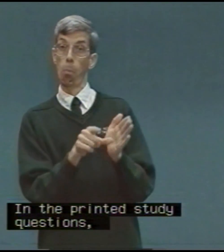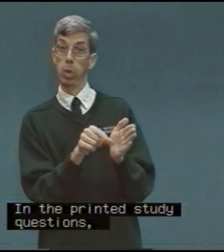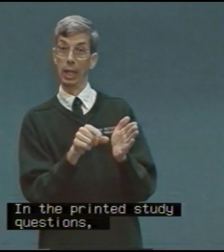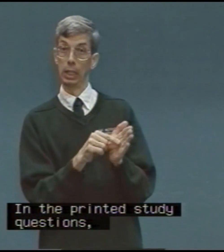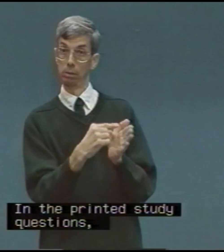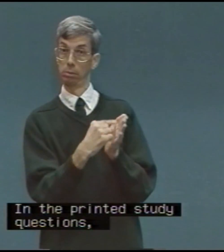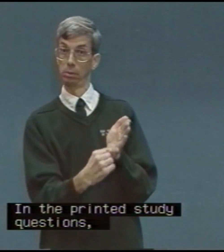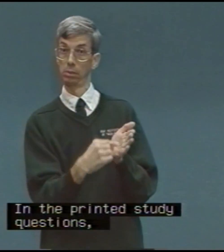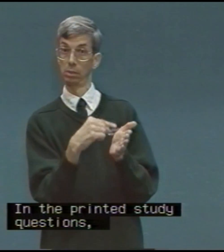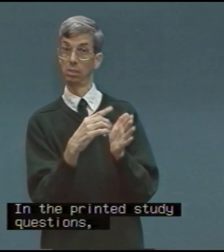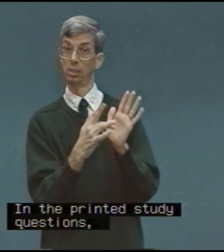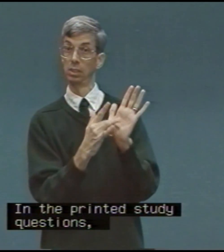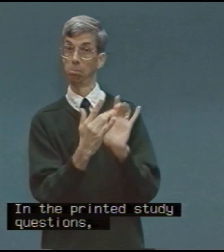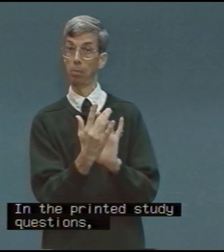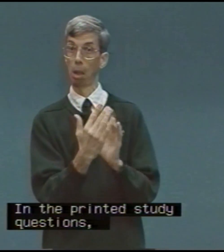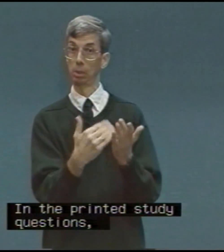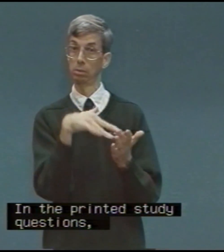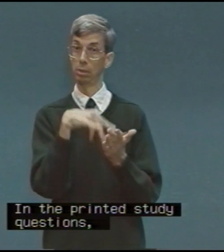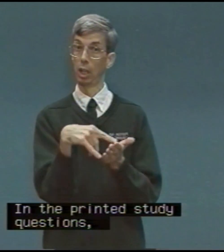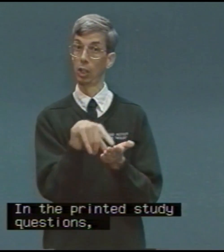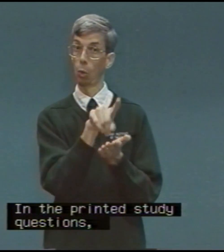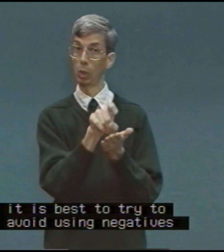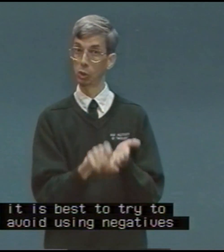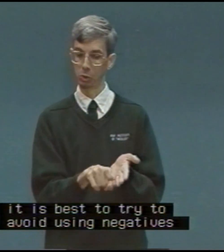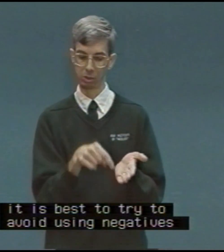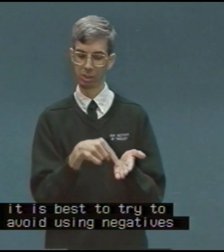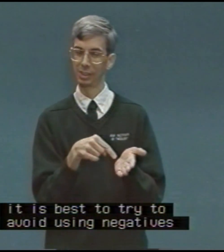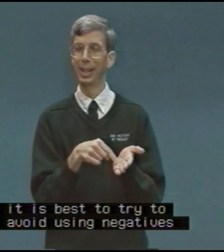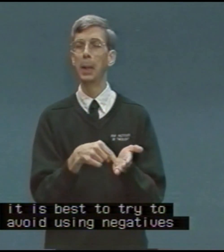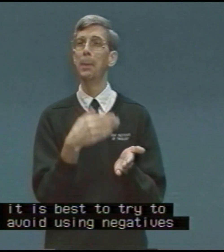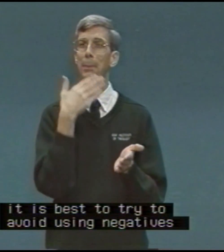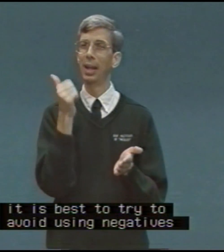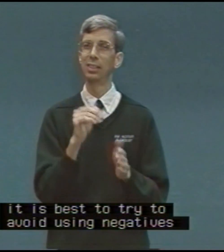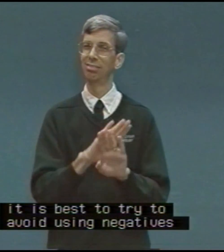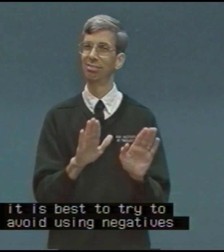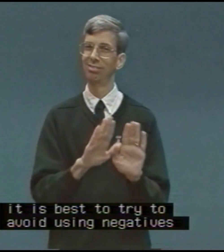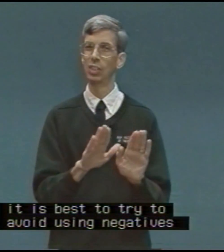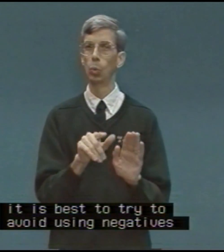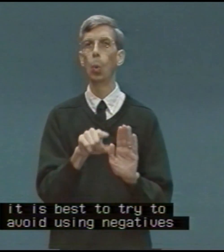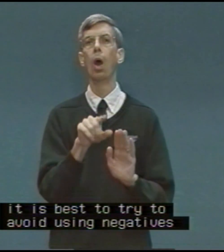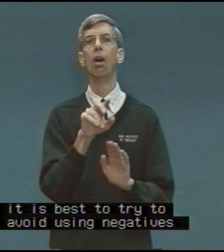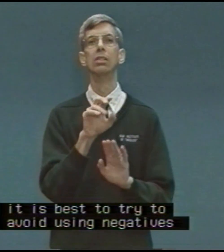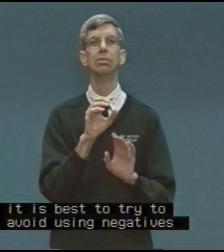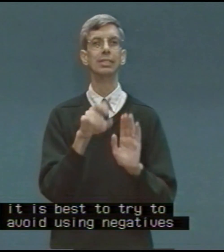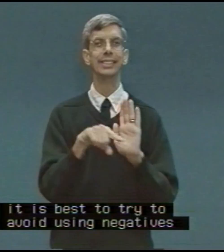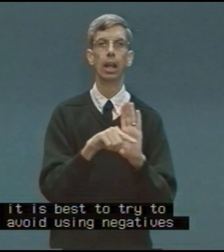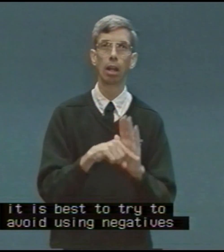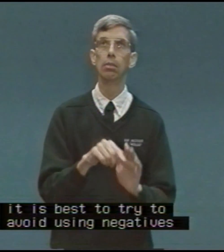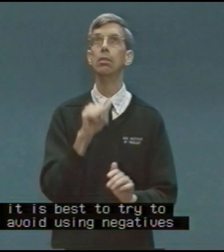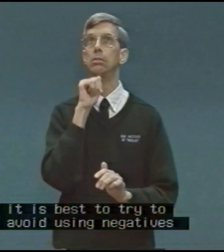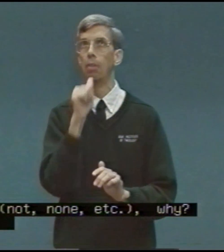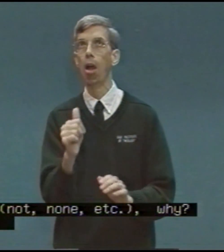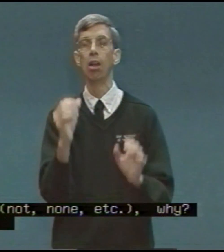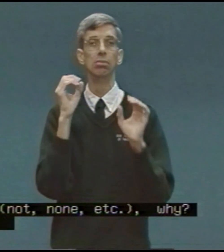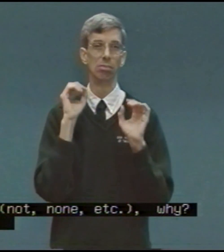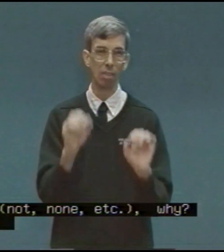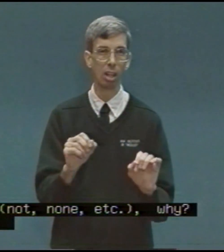In the printed study questions, it is best to try avoid using negatives.